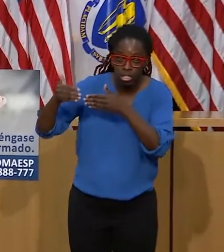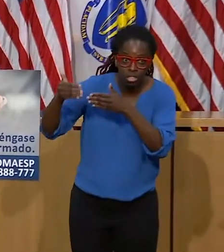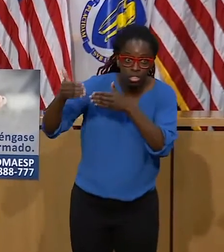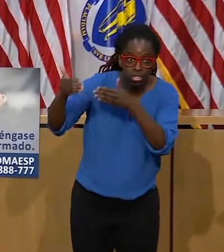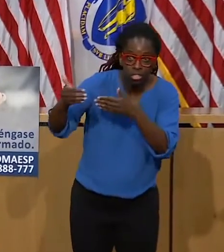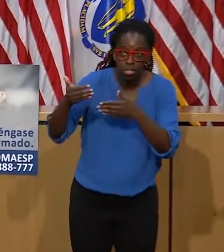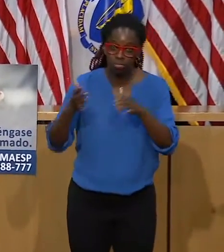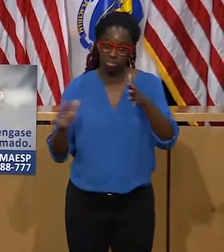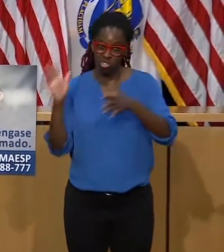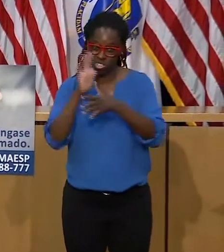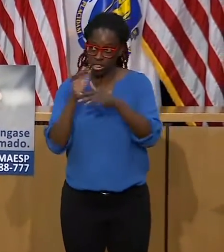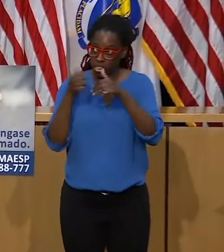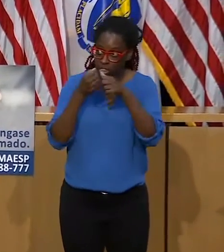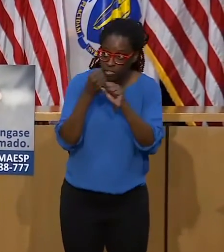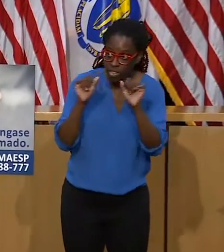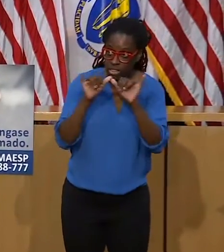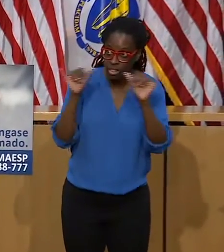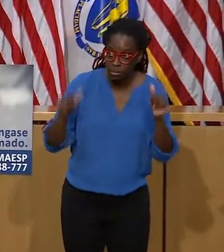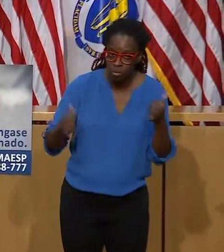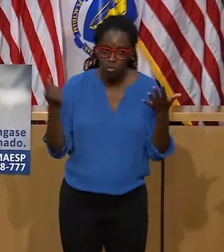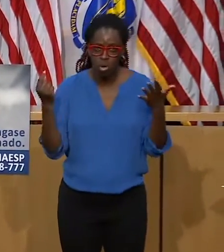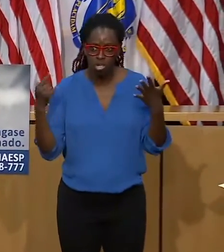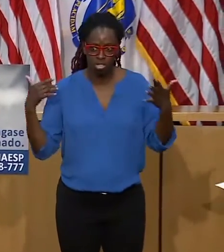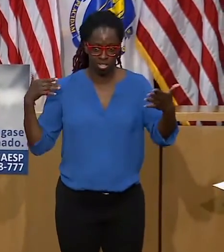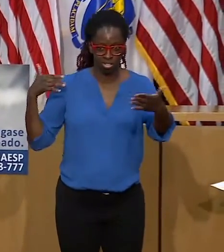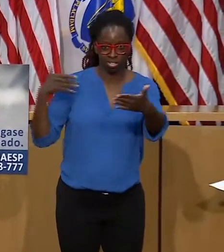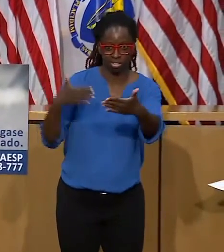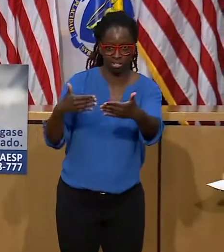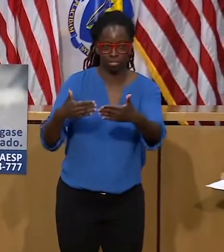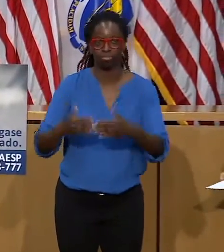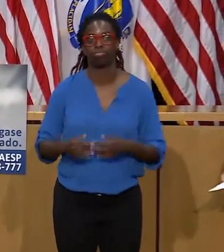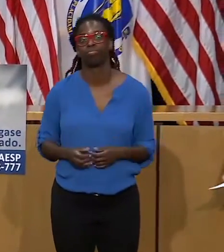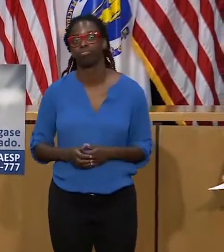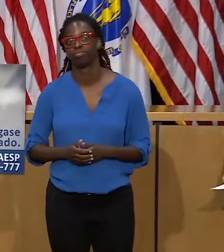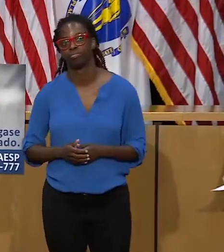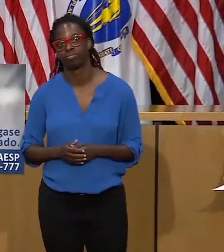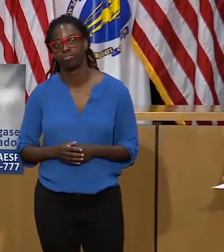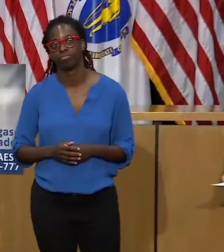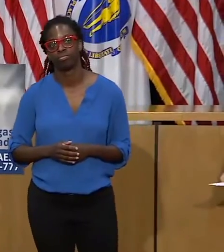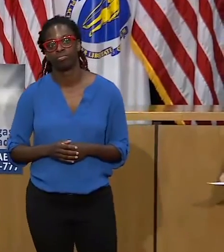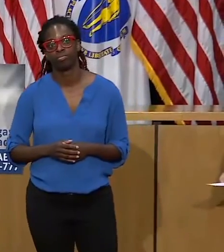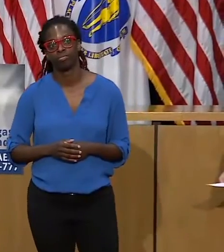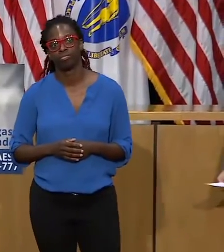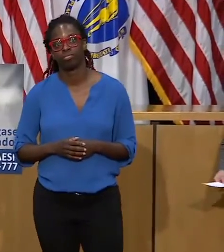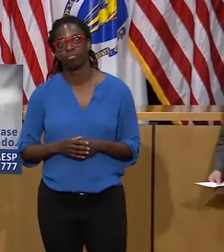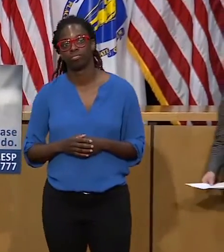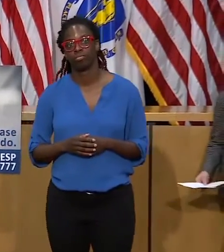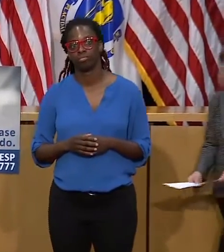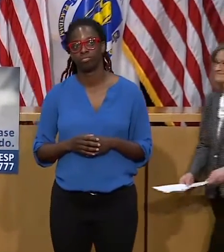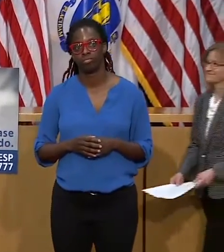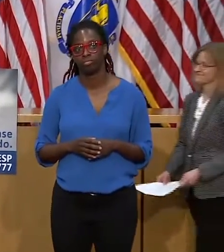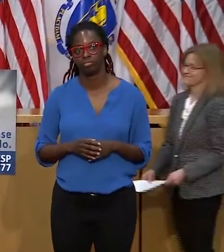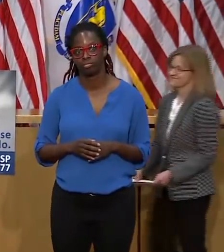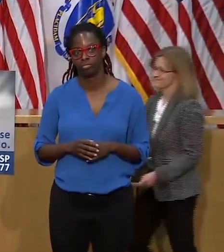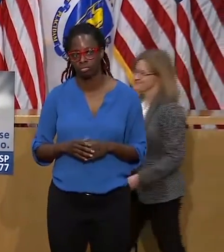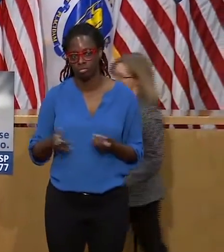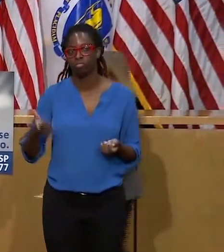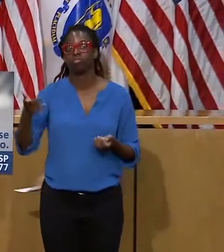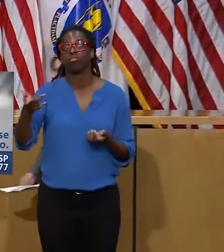Nelson, an infectious disease specialist from MGH, and she's also on the faculty of the Harvard Medical School. Dr.